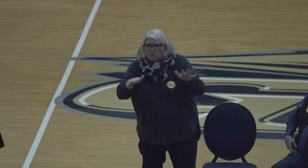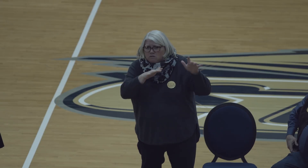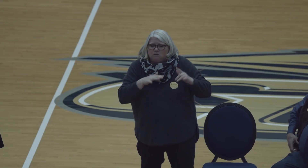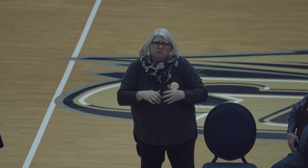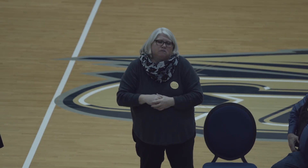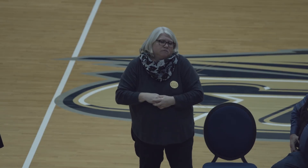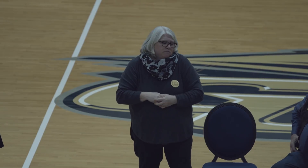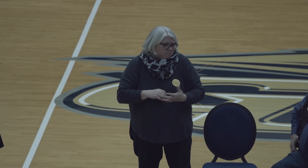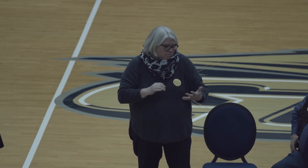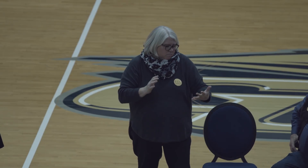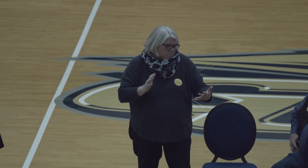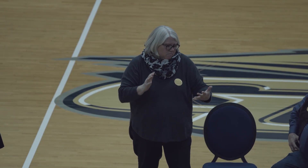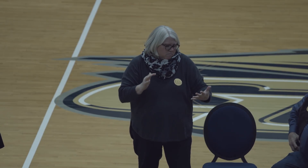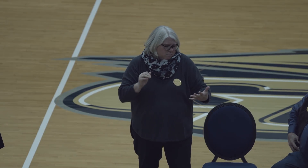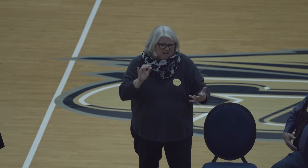peaceably with police and reporters.